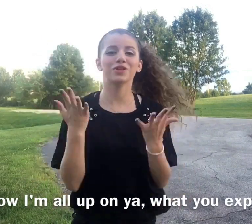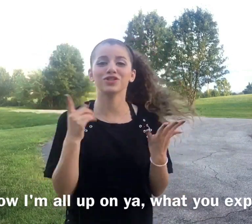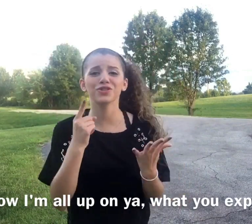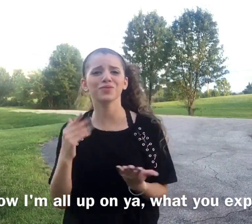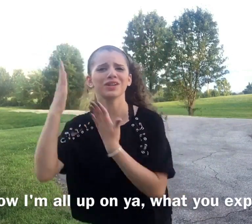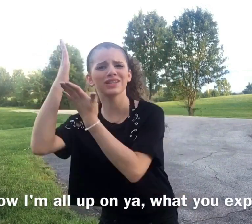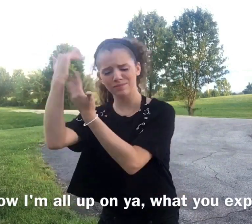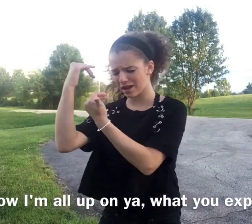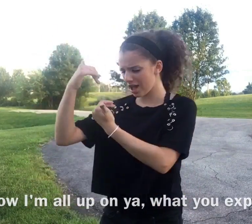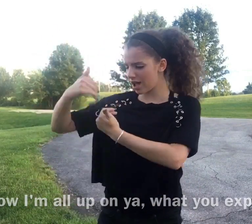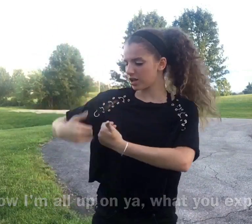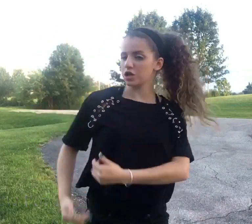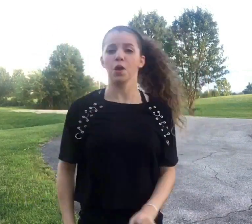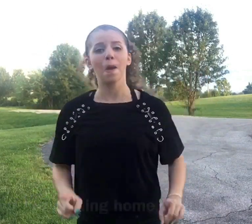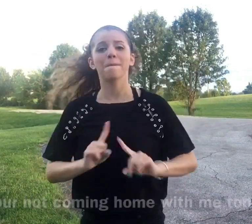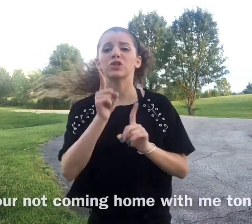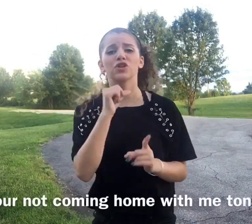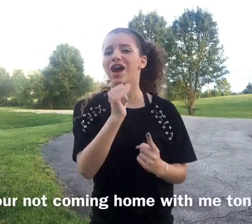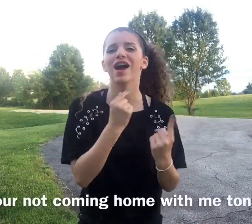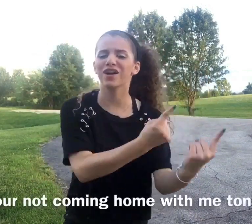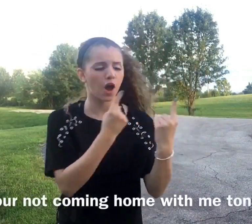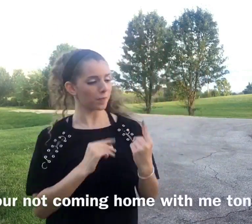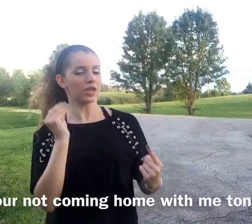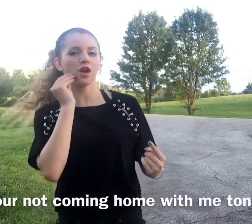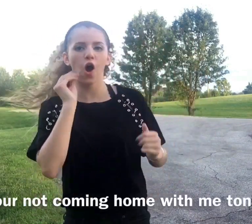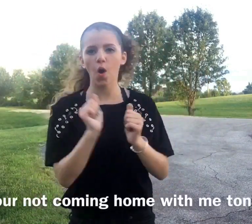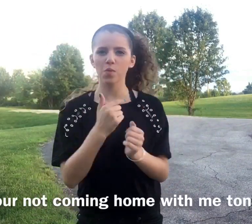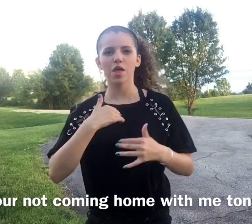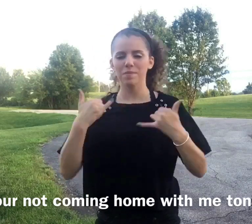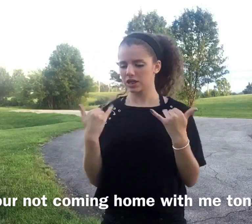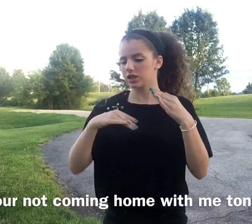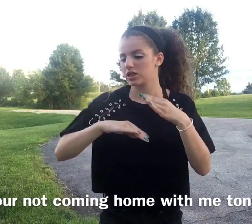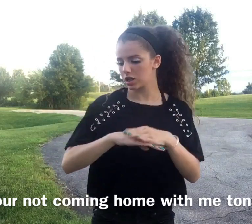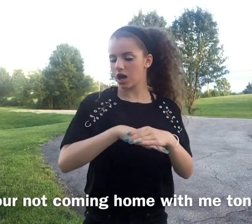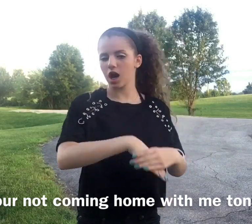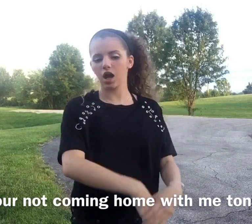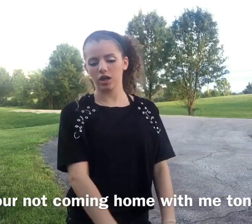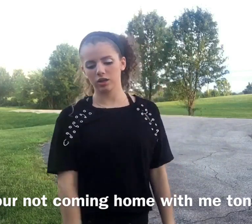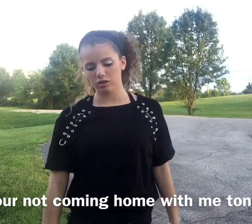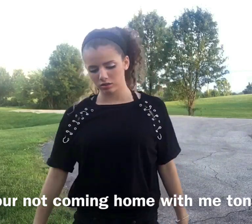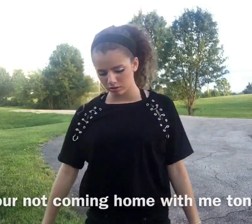What you expect, but you're not coming home with me tonight.